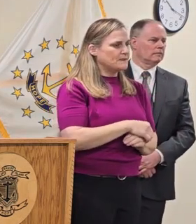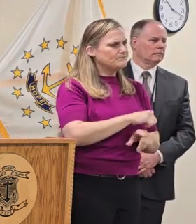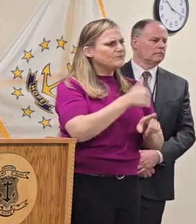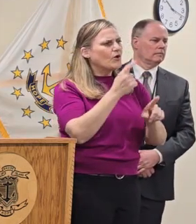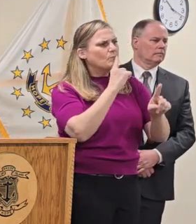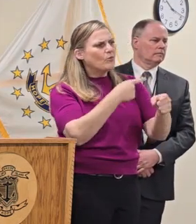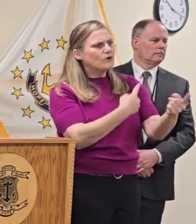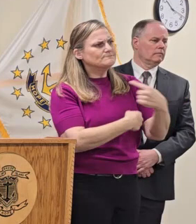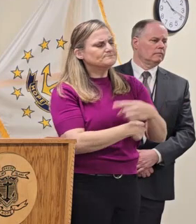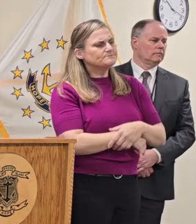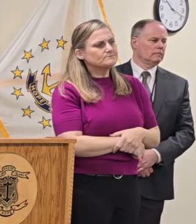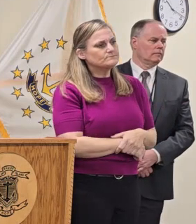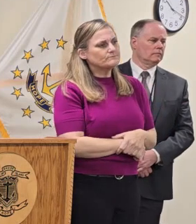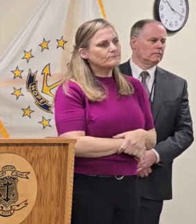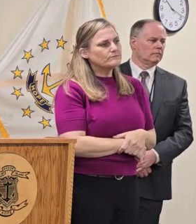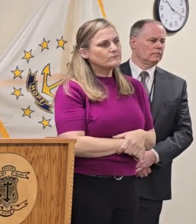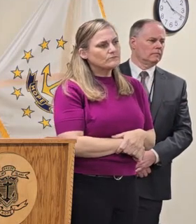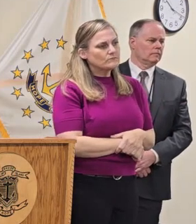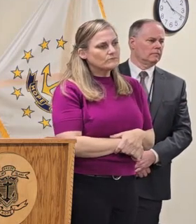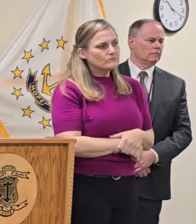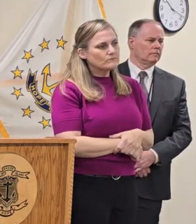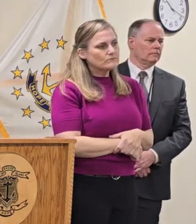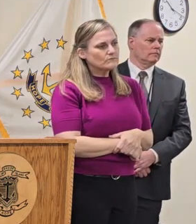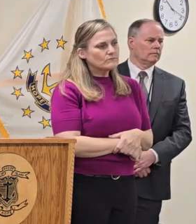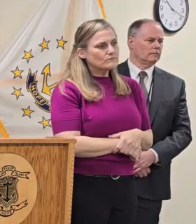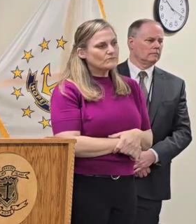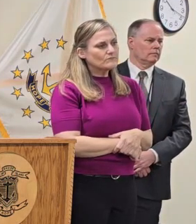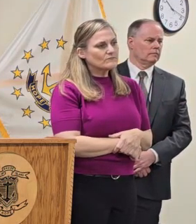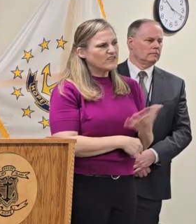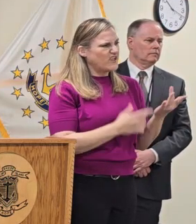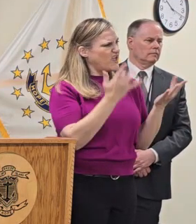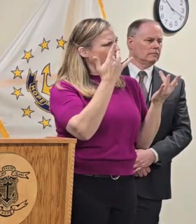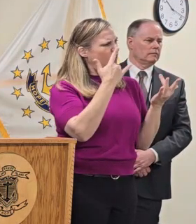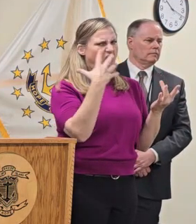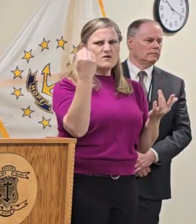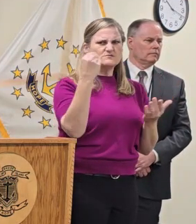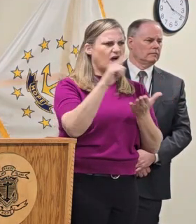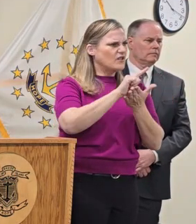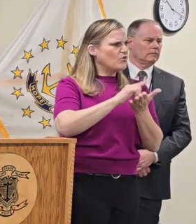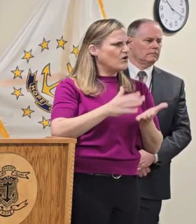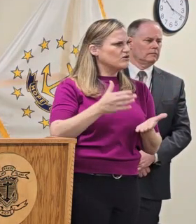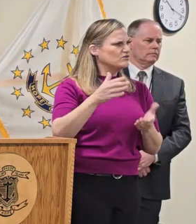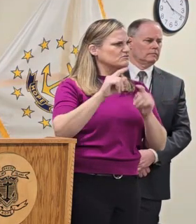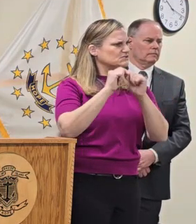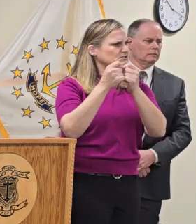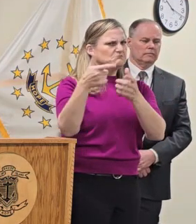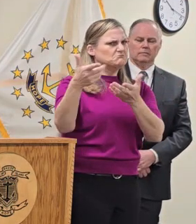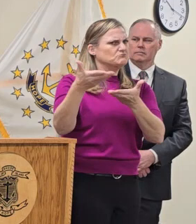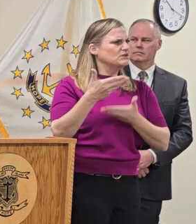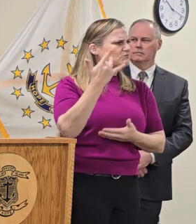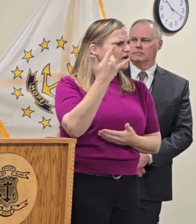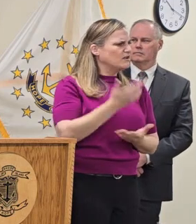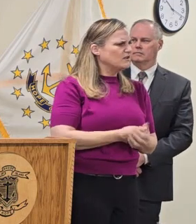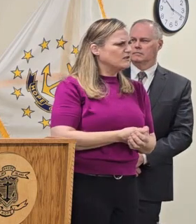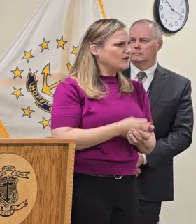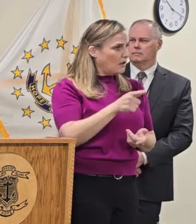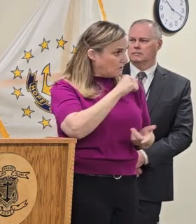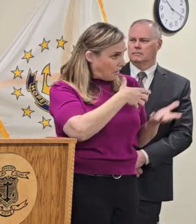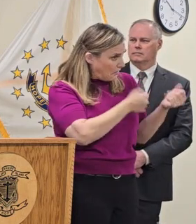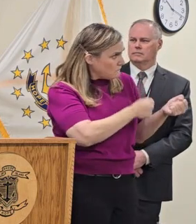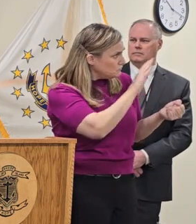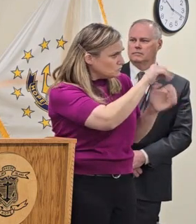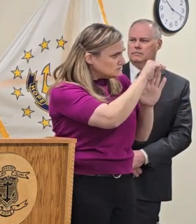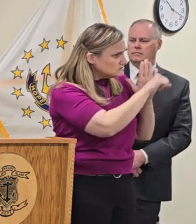With the, why hire an outside legal team in the first place? I mean, do you not have confidence in the Attorney General's